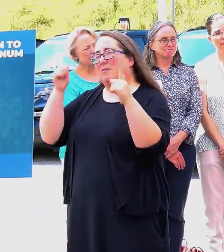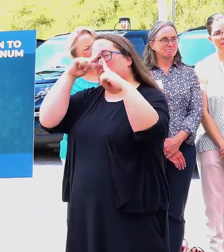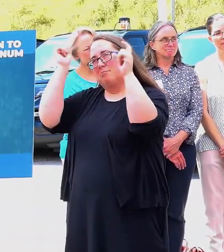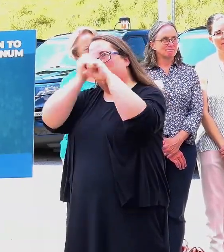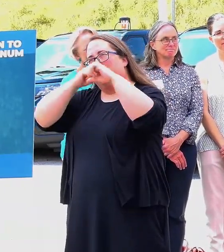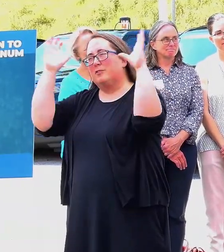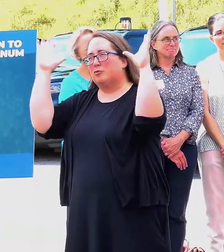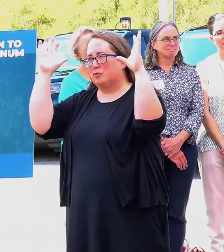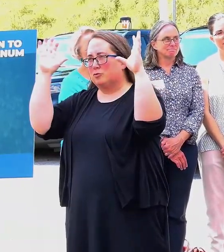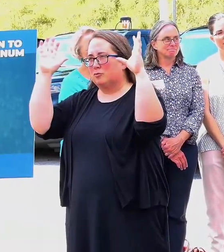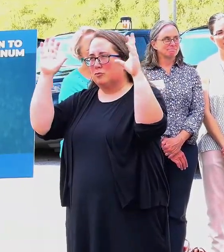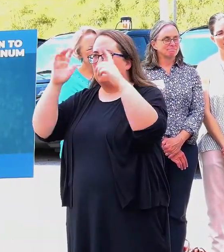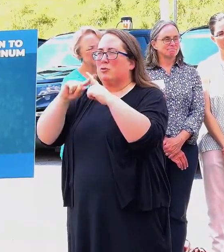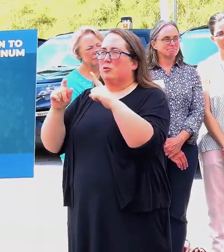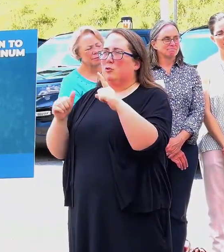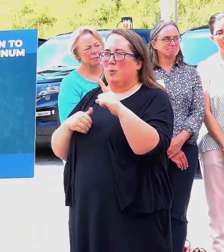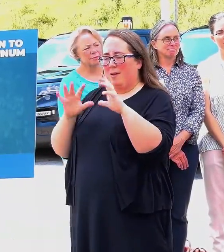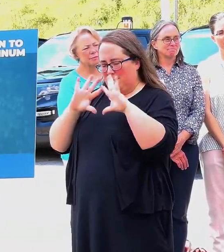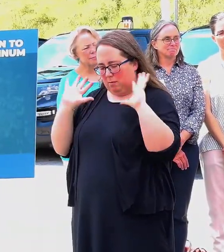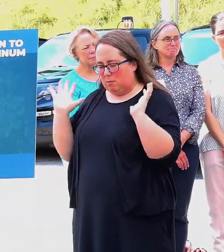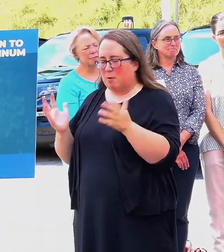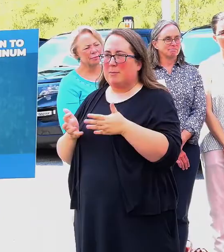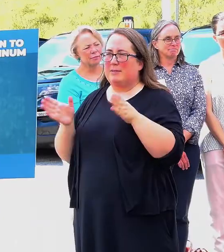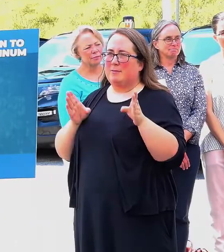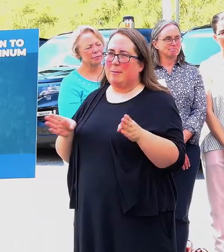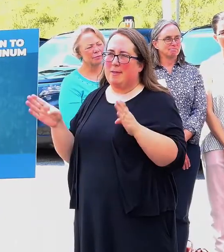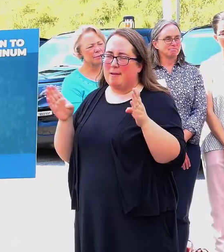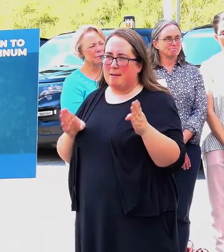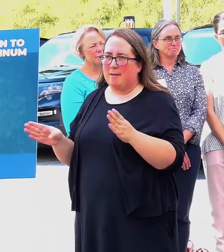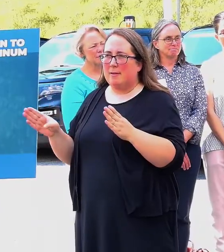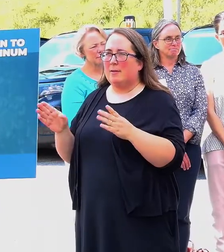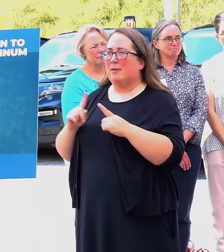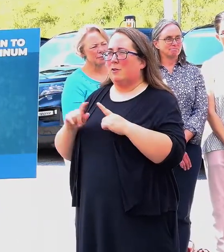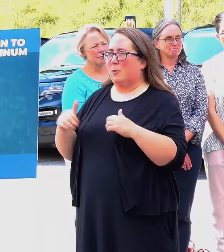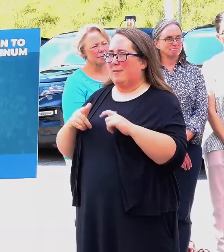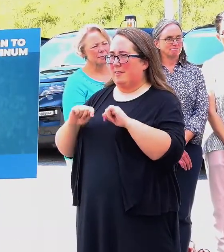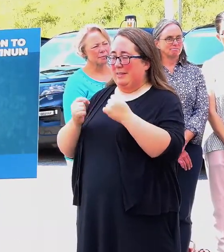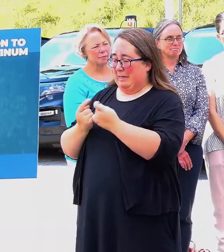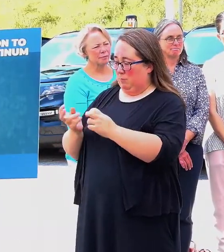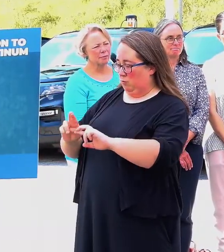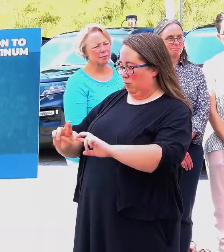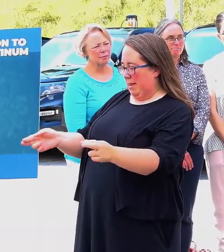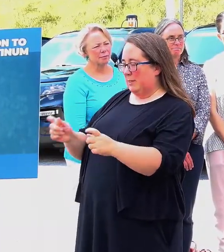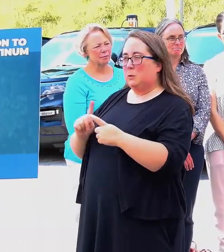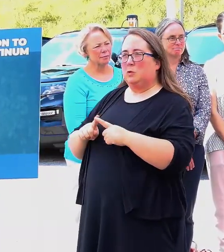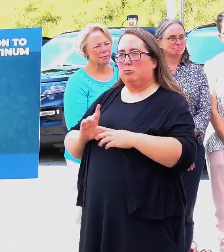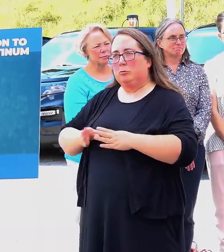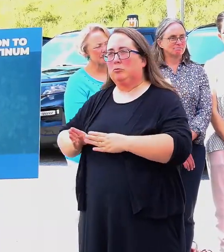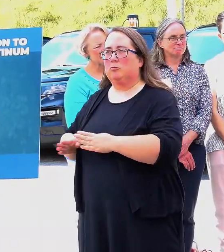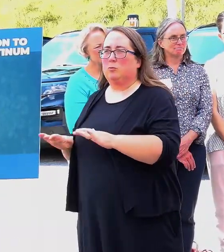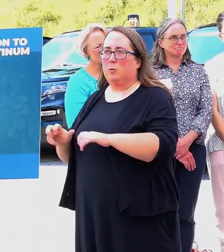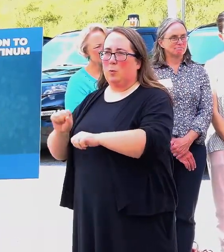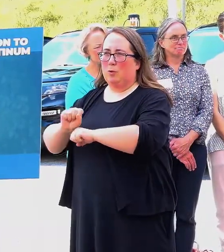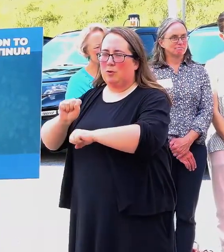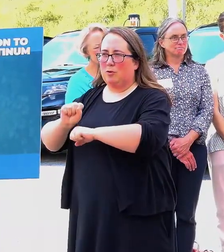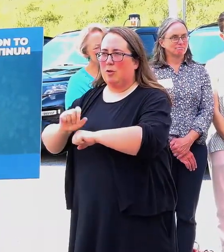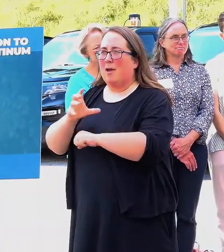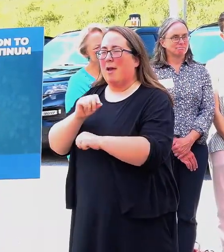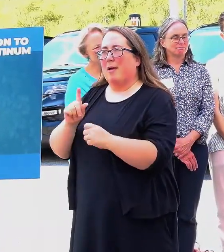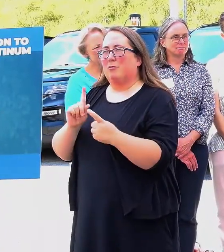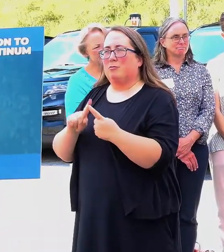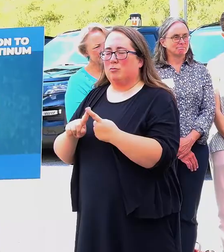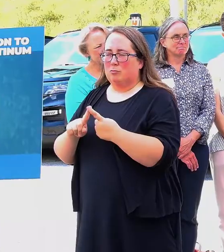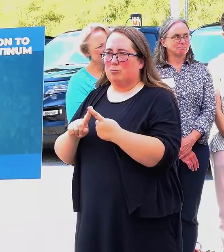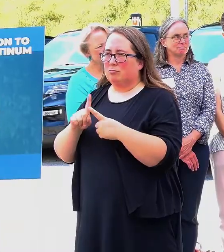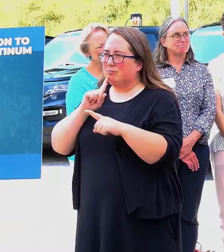vision, to have a comprehensive plan, to have a team in place that can deliver, and to be able to